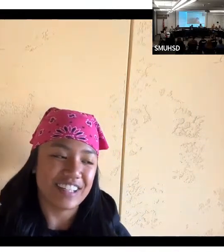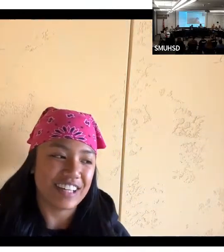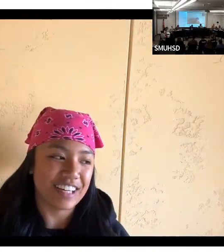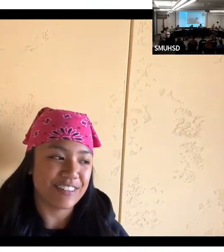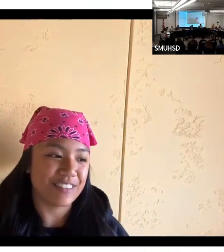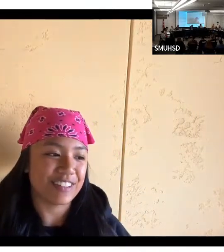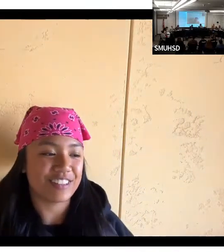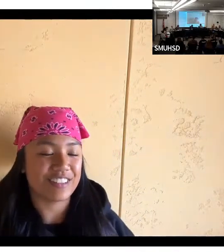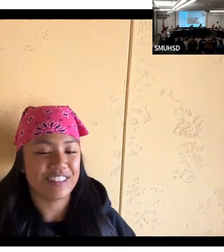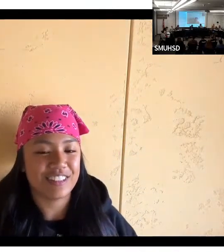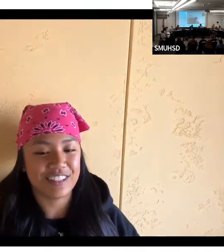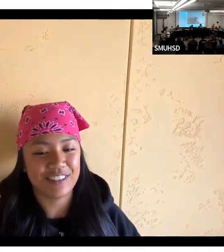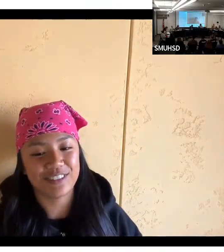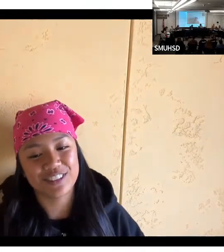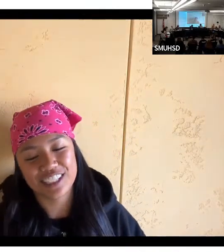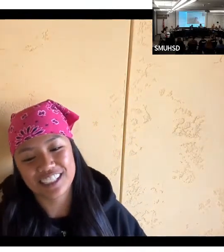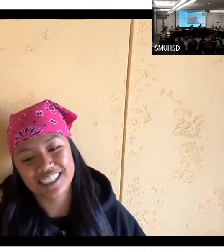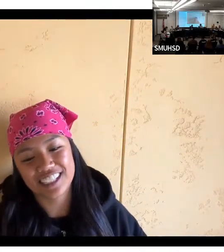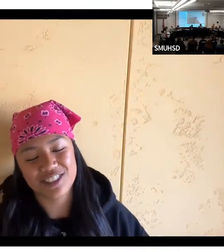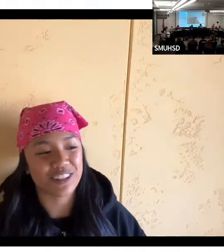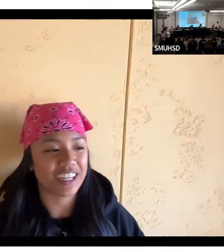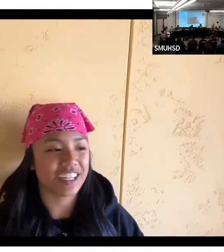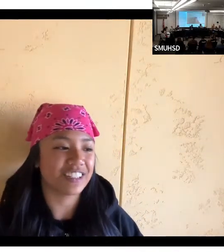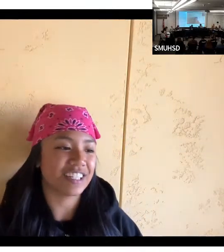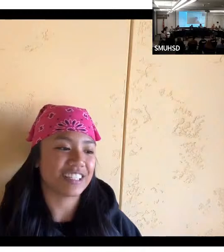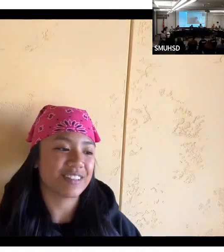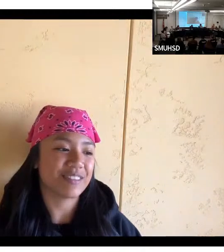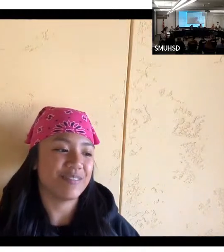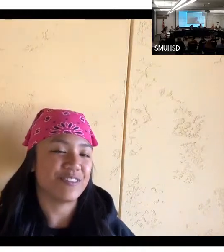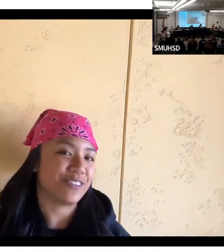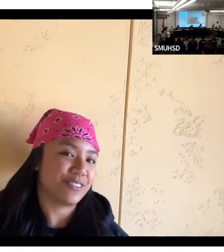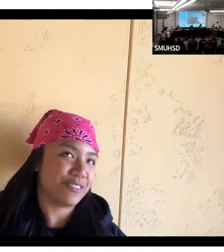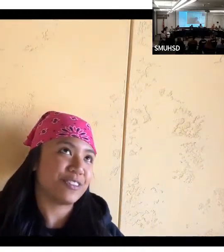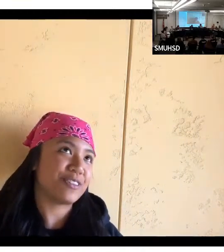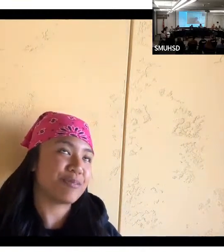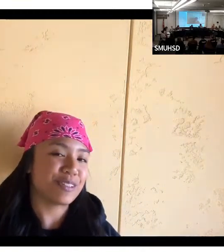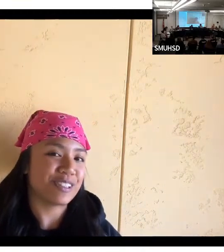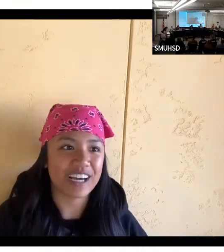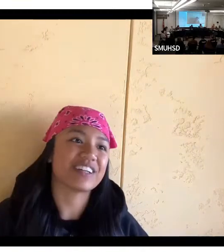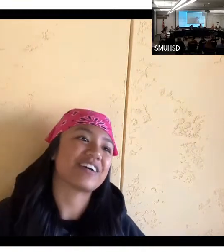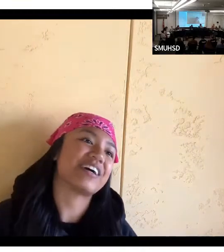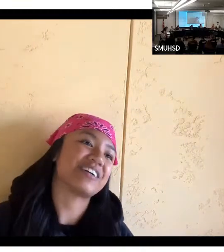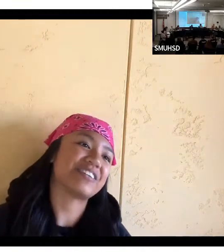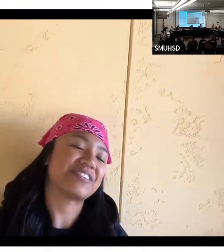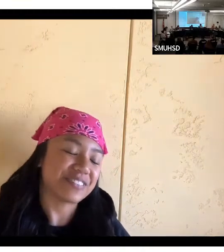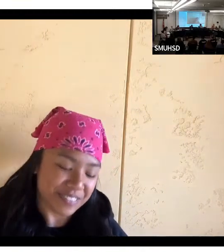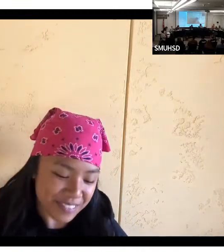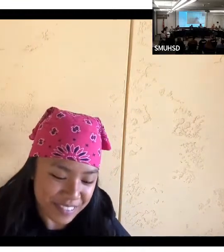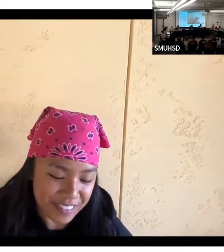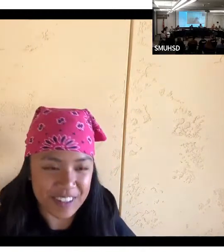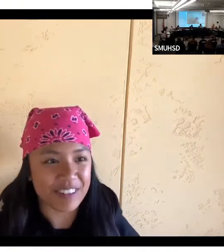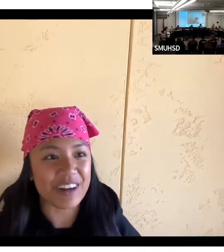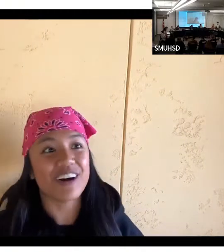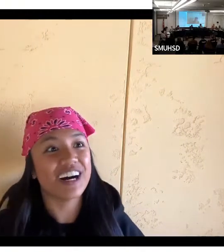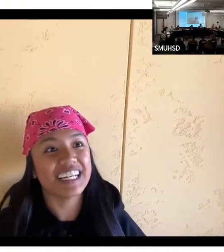and it feels like it's okay to like be vulnerable. I can cry whenever I